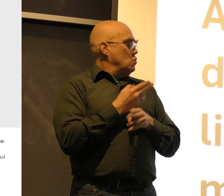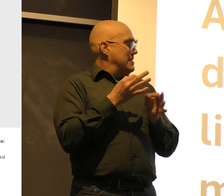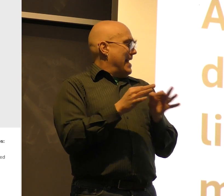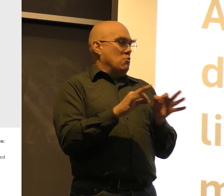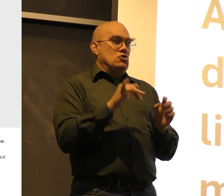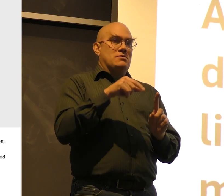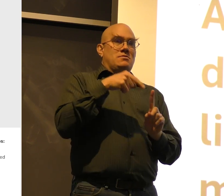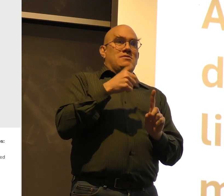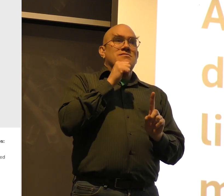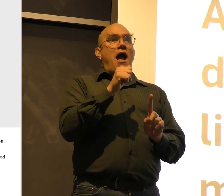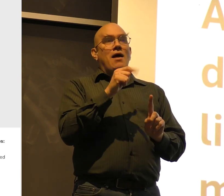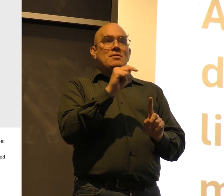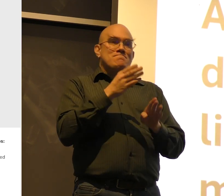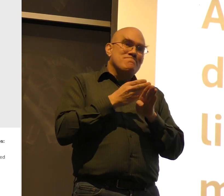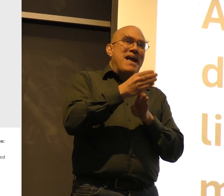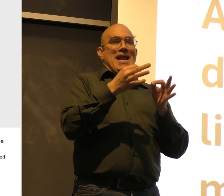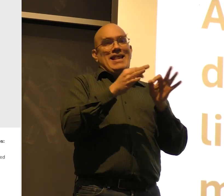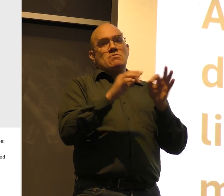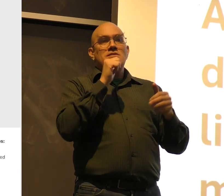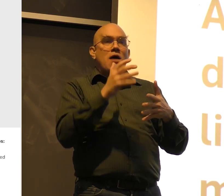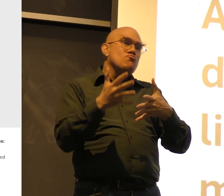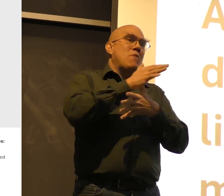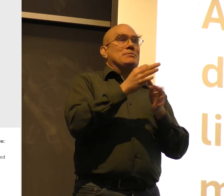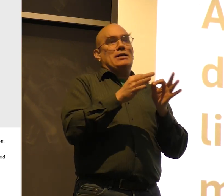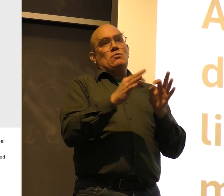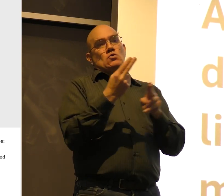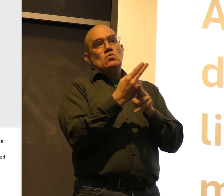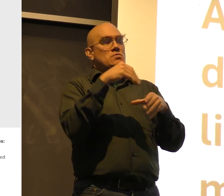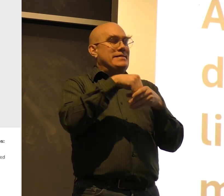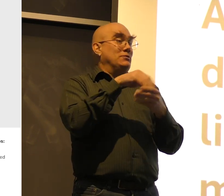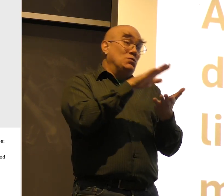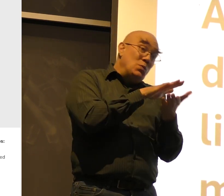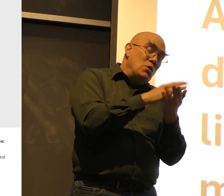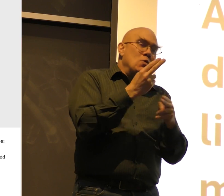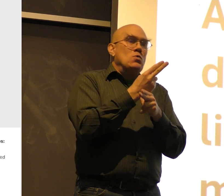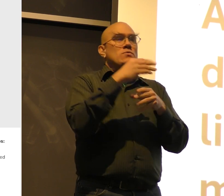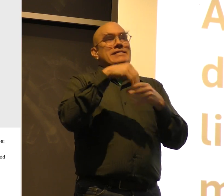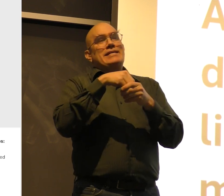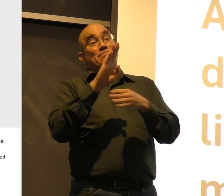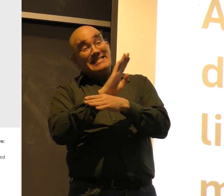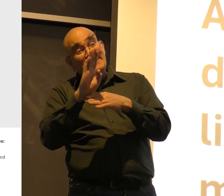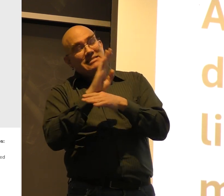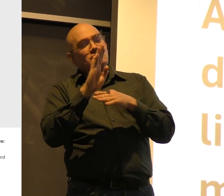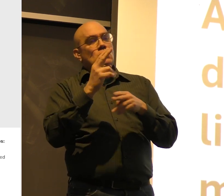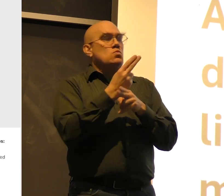and call themselves a linguistic minority now, that it was the primary users of the language in school